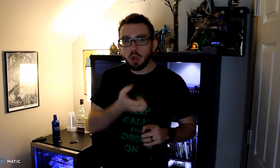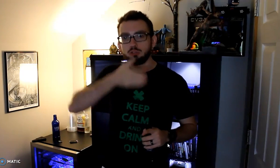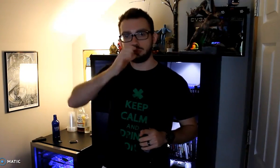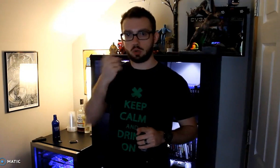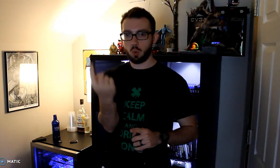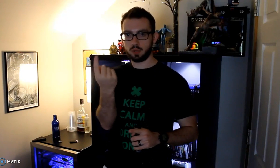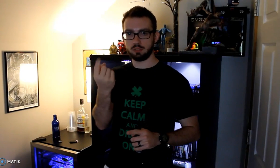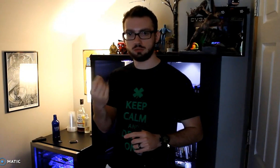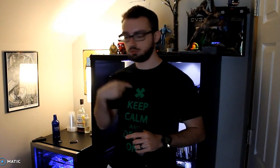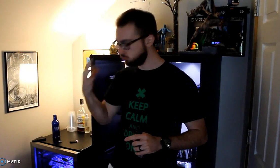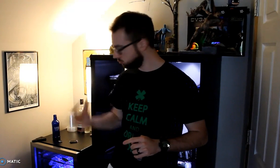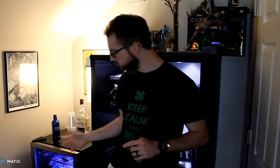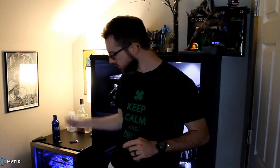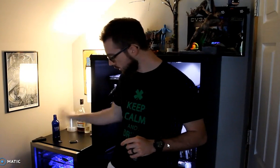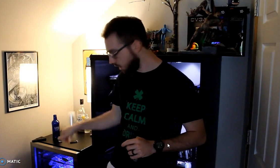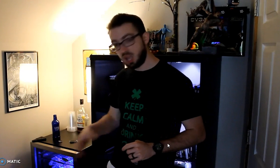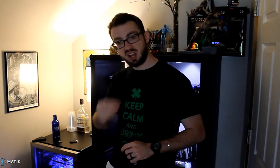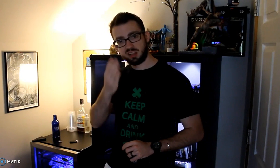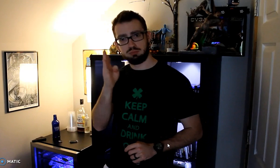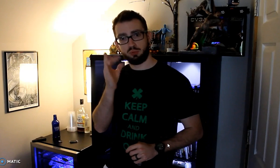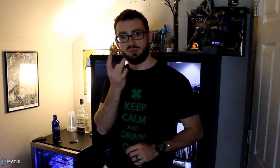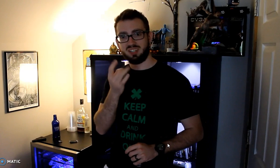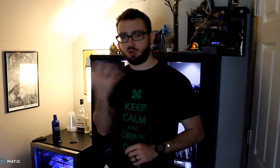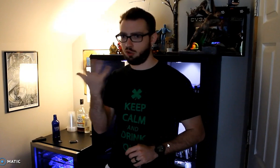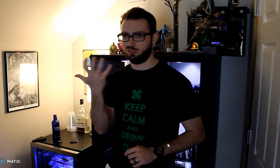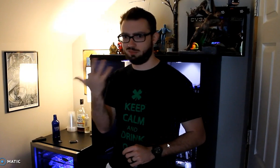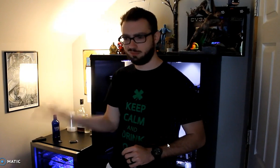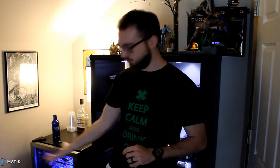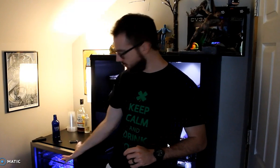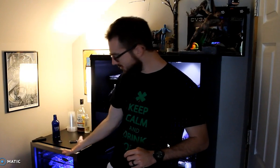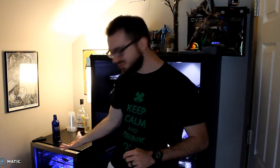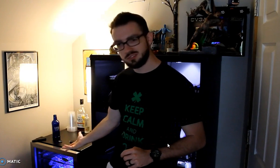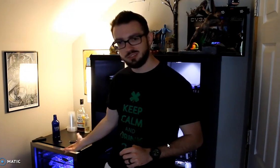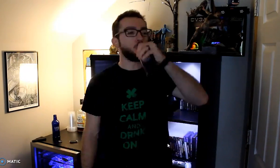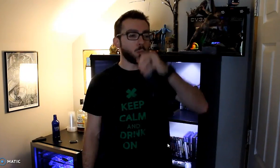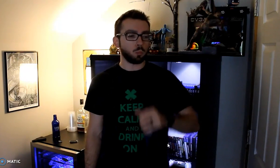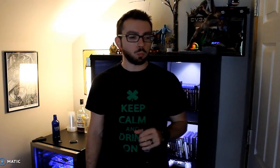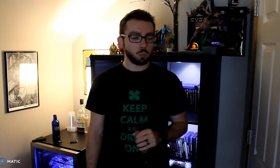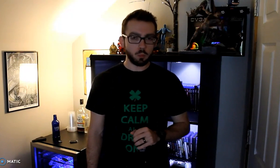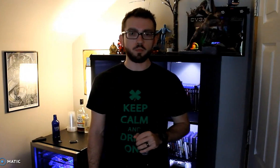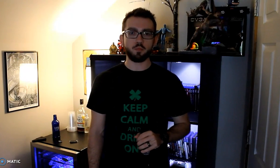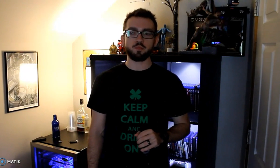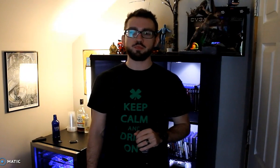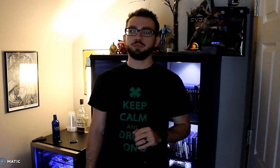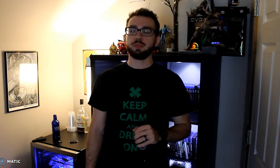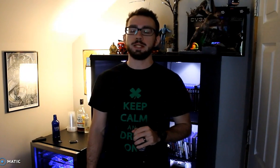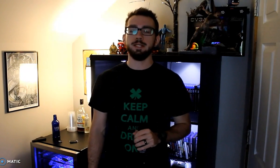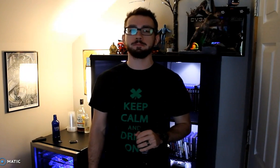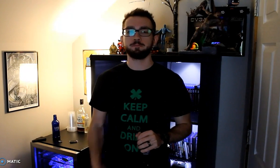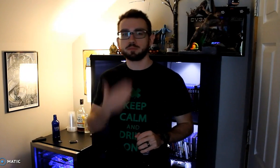Or a fridge where it has the freezer at the top of it, just like a small section of it has a freezer. I mean, I feel like this is just fine.